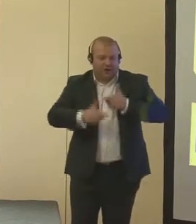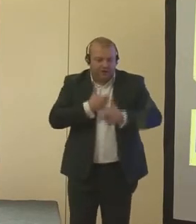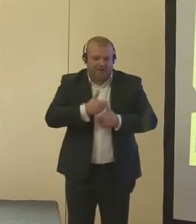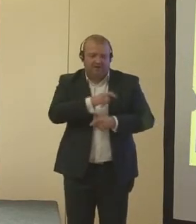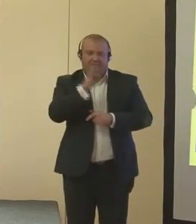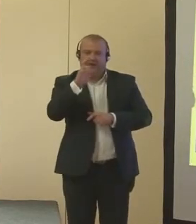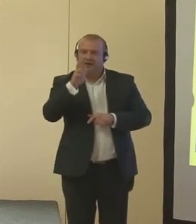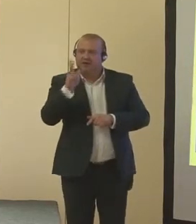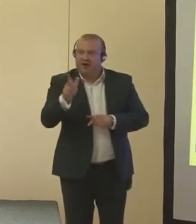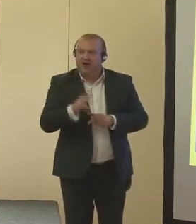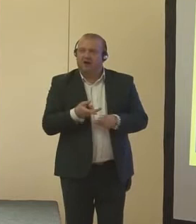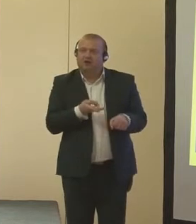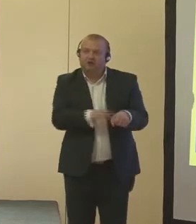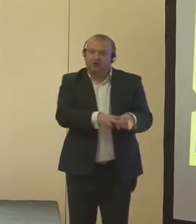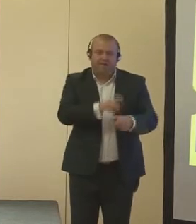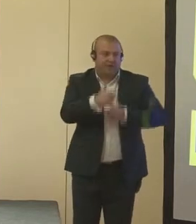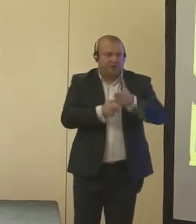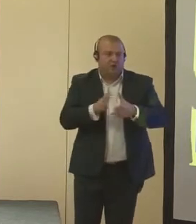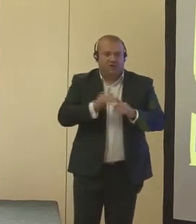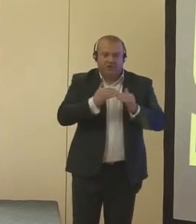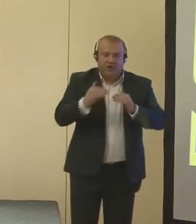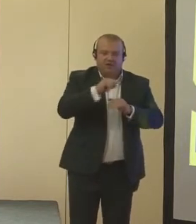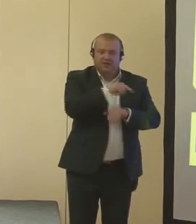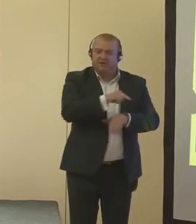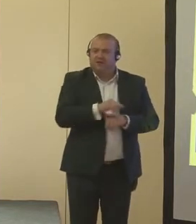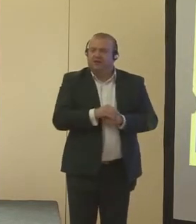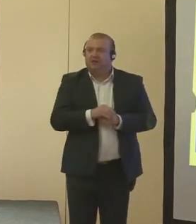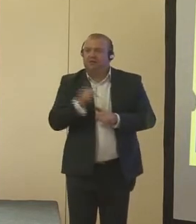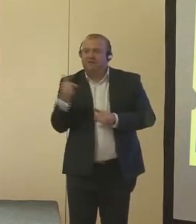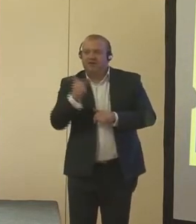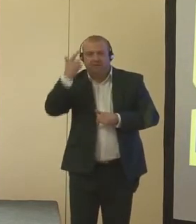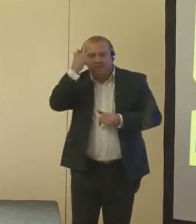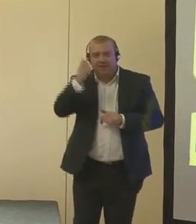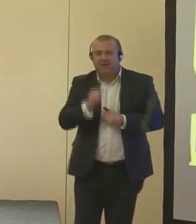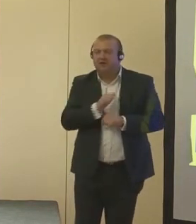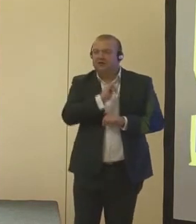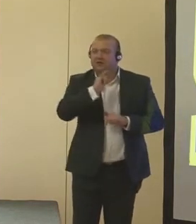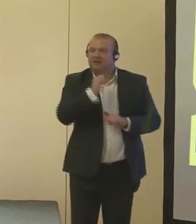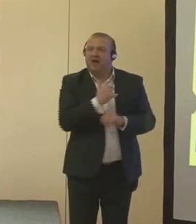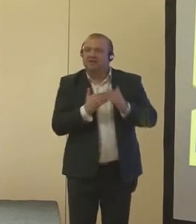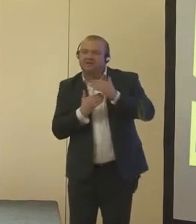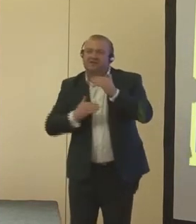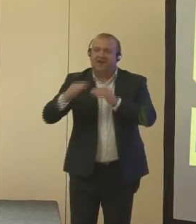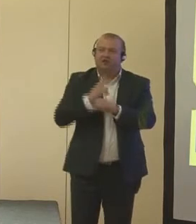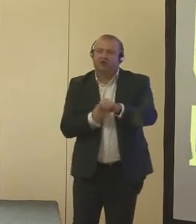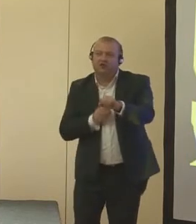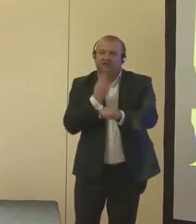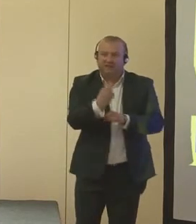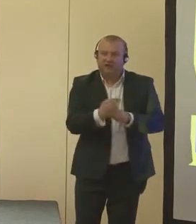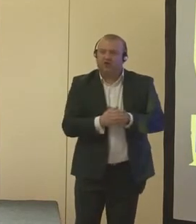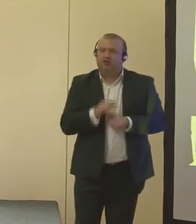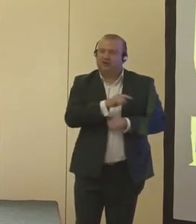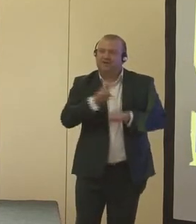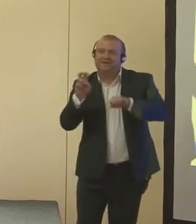information in an accessible way? How do I create programs which have universal design and are